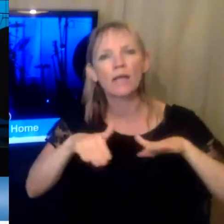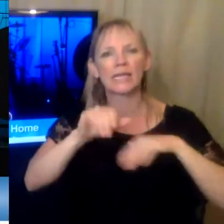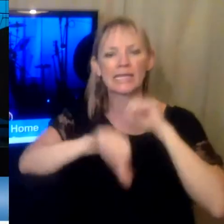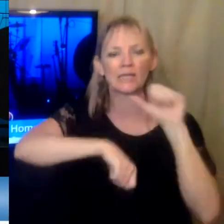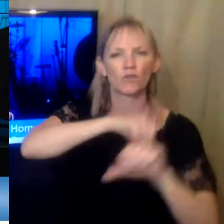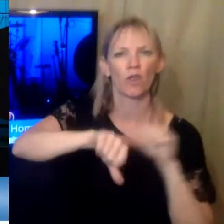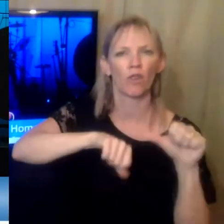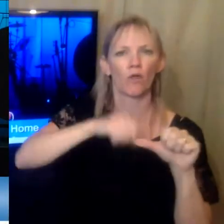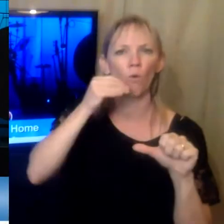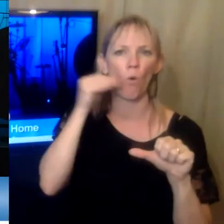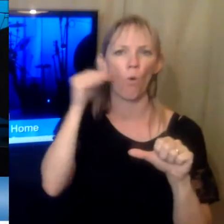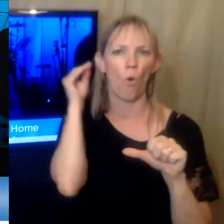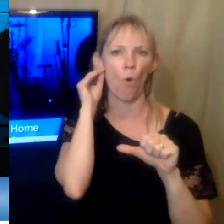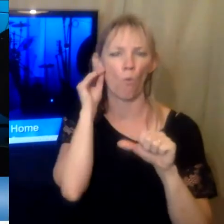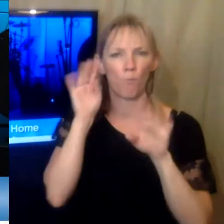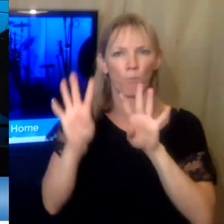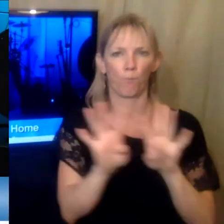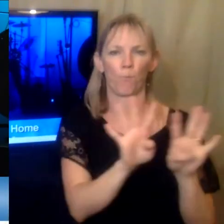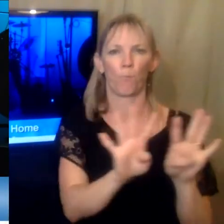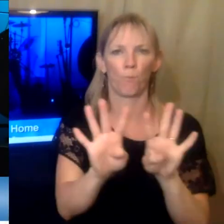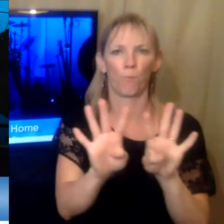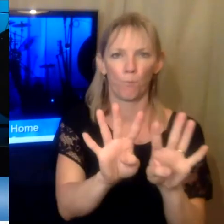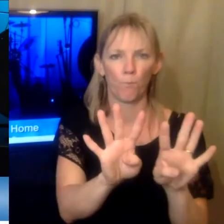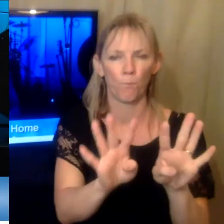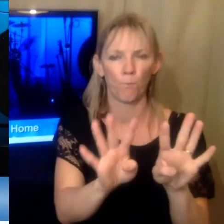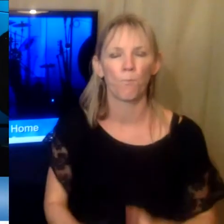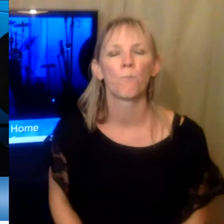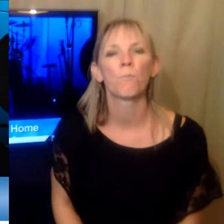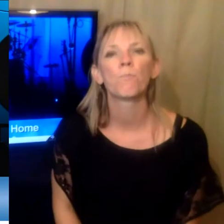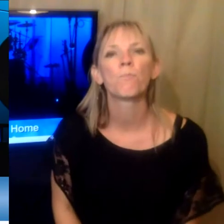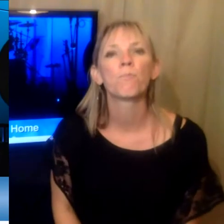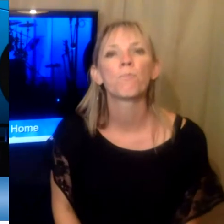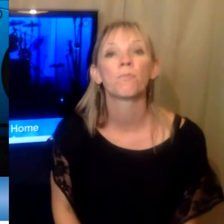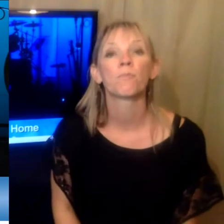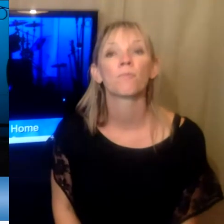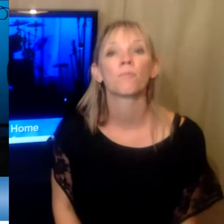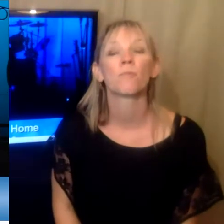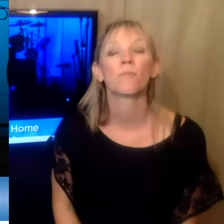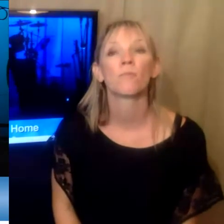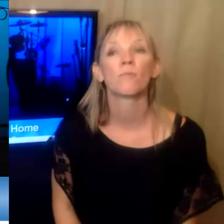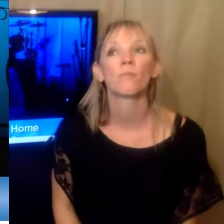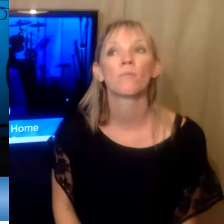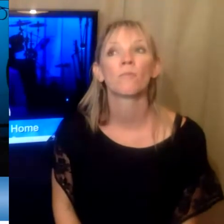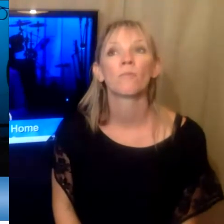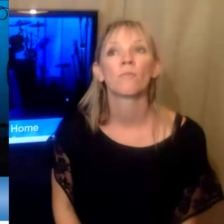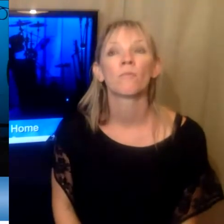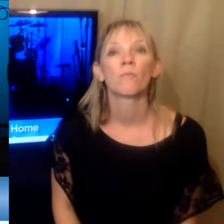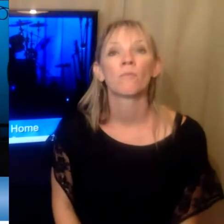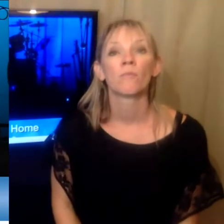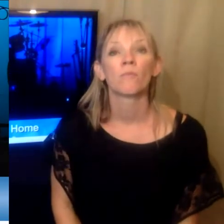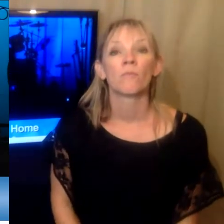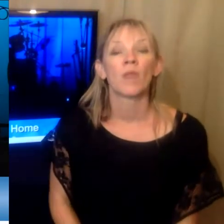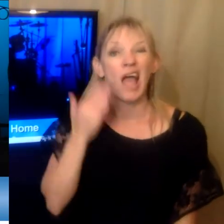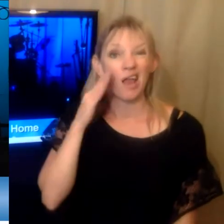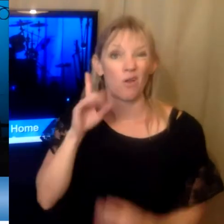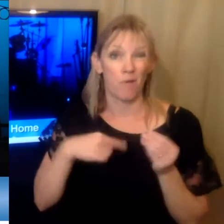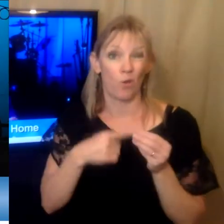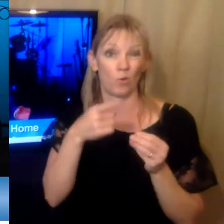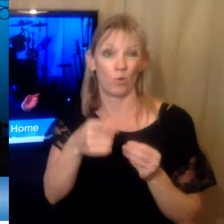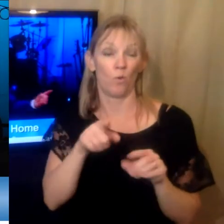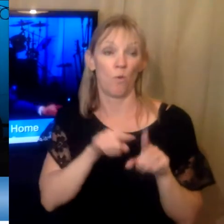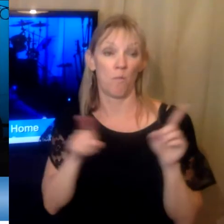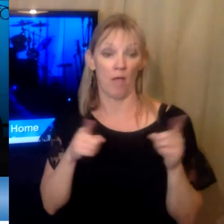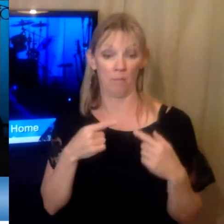each other home. Well, I don't know about you, but it was a desolate feeling if you had to